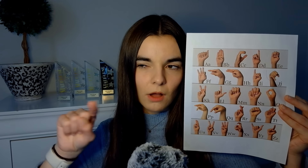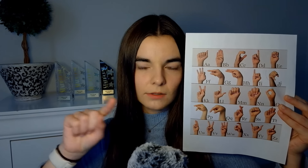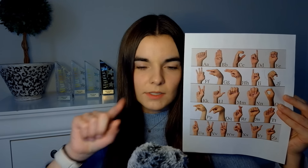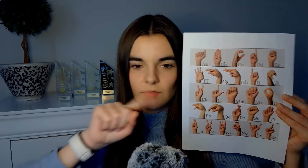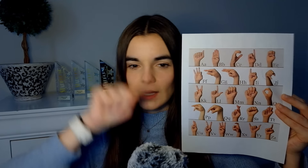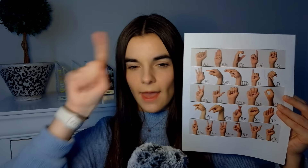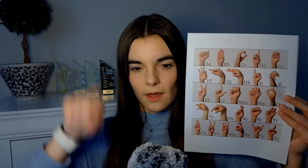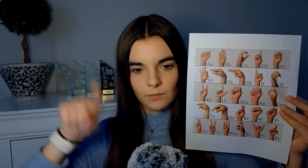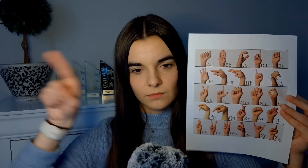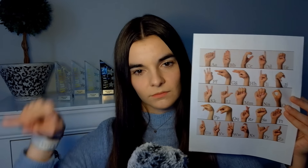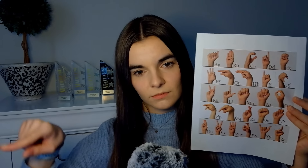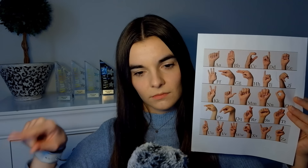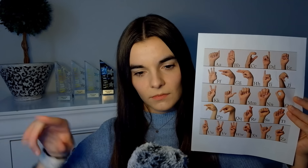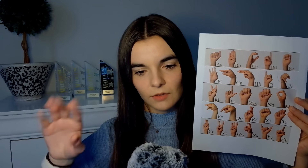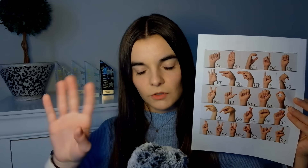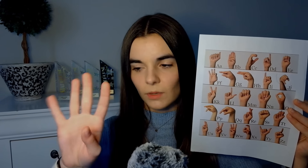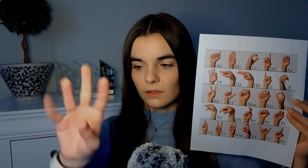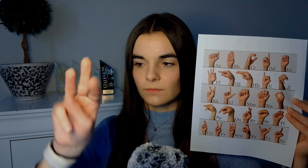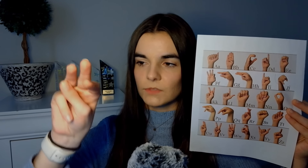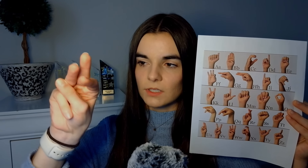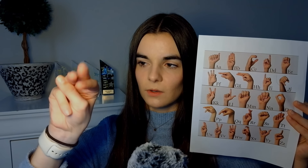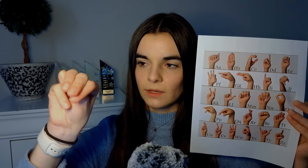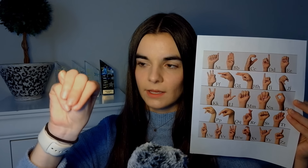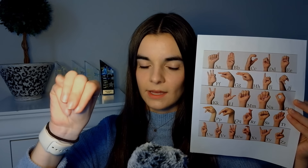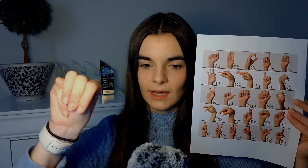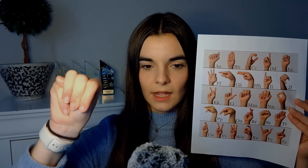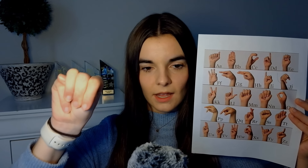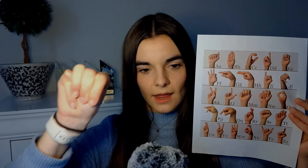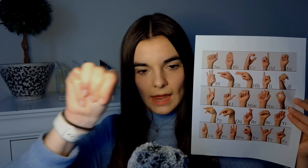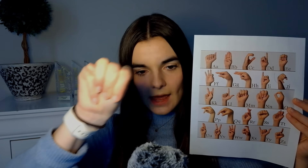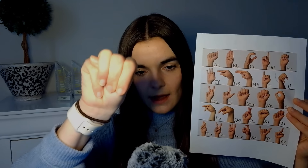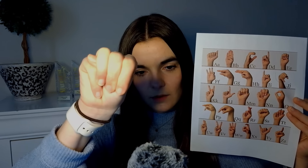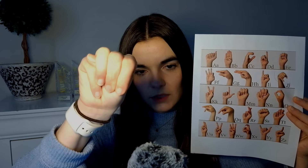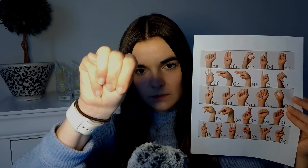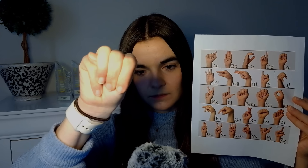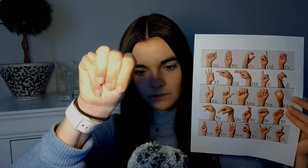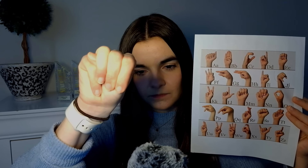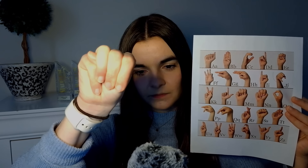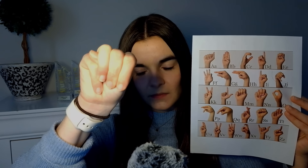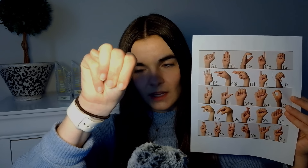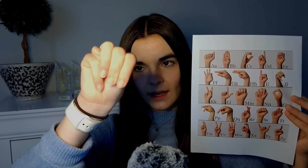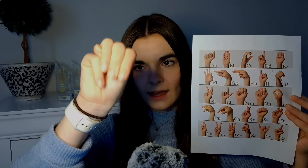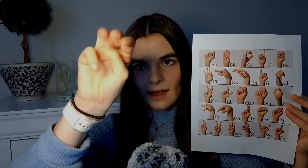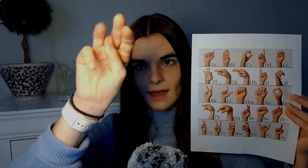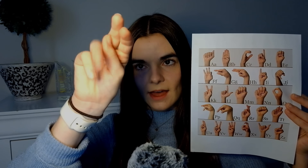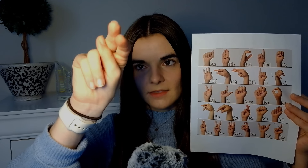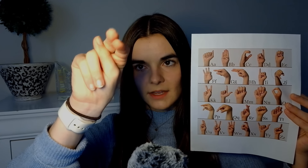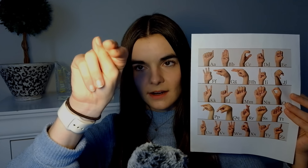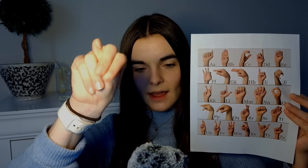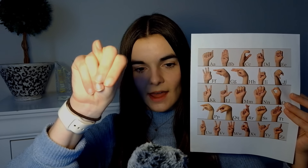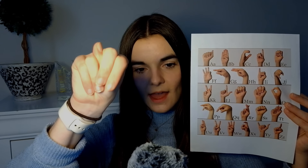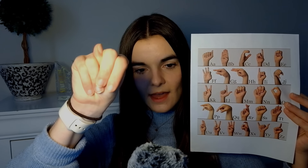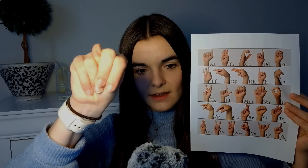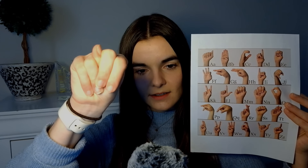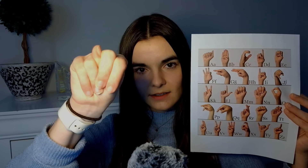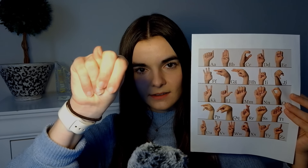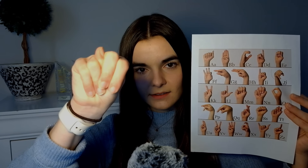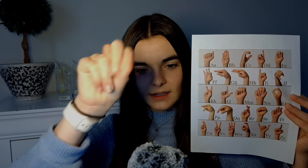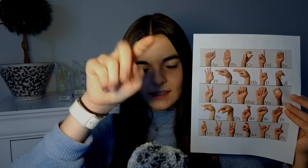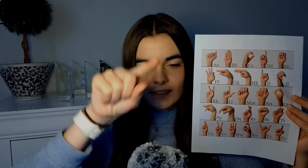prongs of an M, if you will. So M, and then N is like